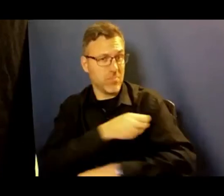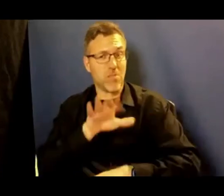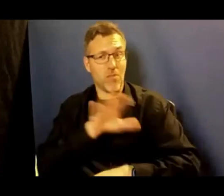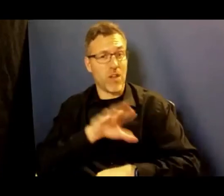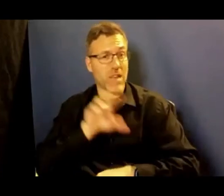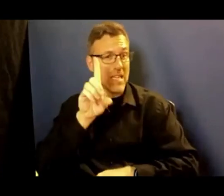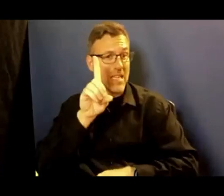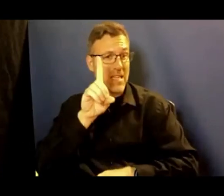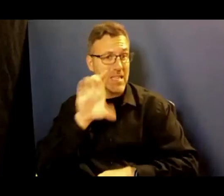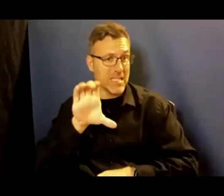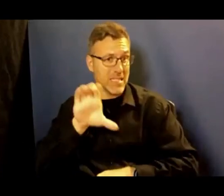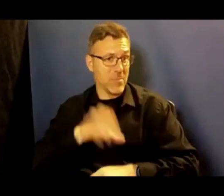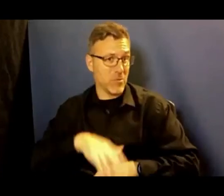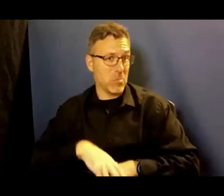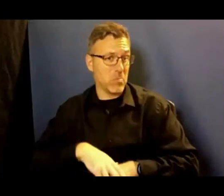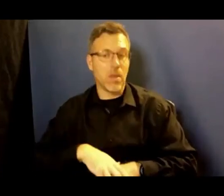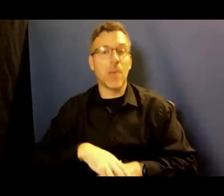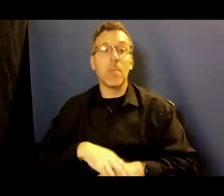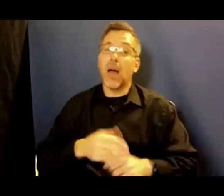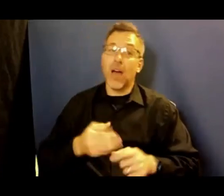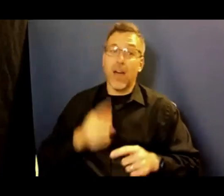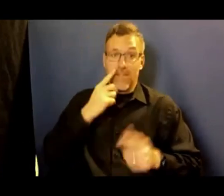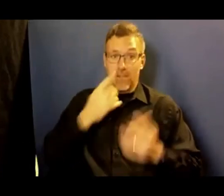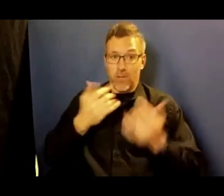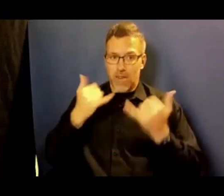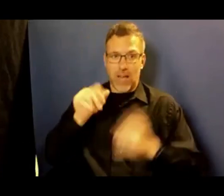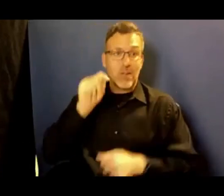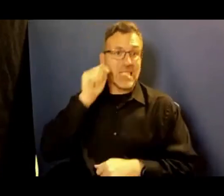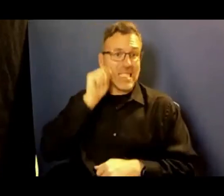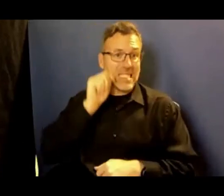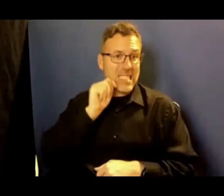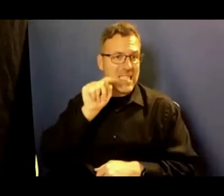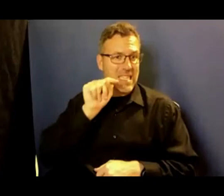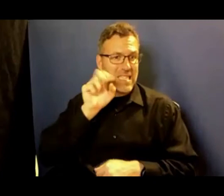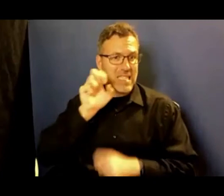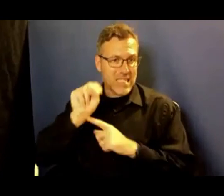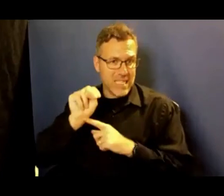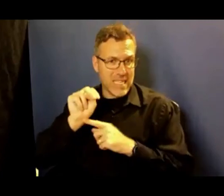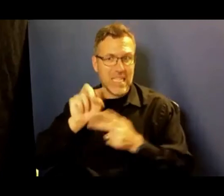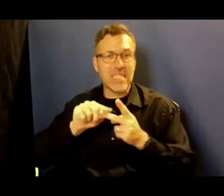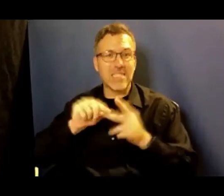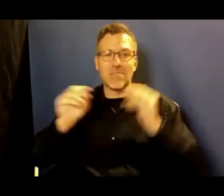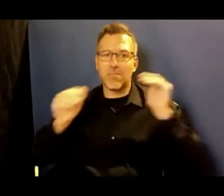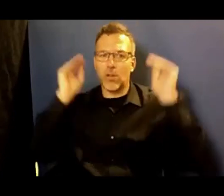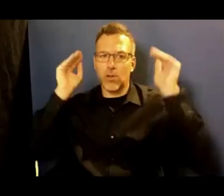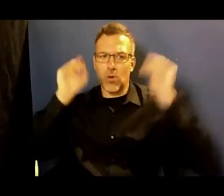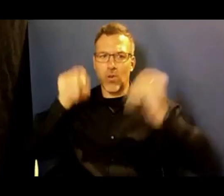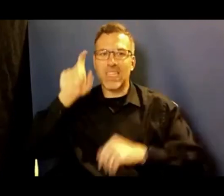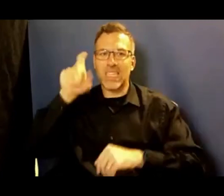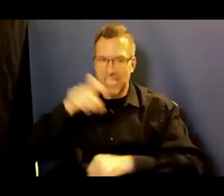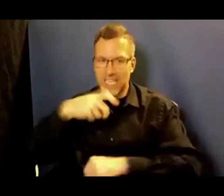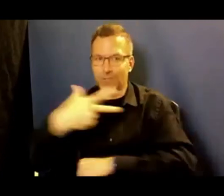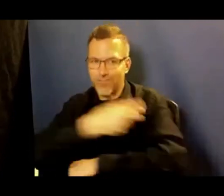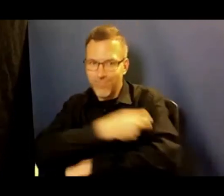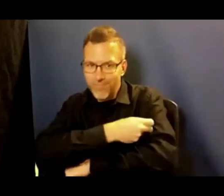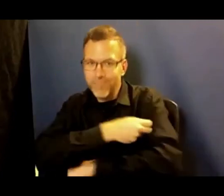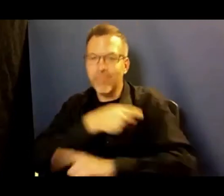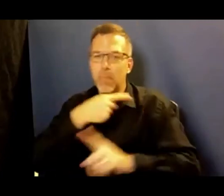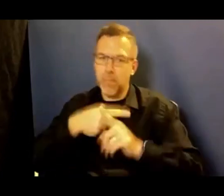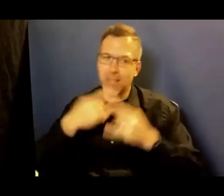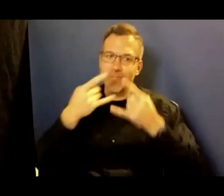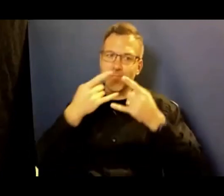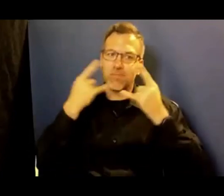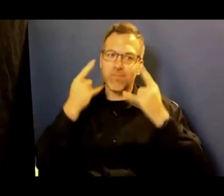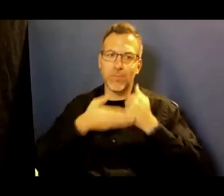vaccinated and the adults need to be vaccinated, and we need to wear those masks to protect those kids less than 12 until we really can figure out the best way to handle